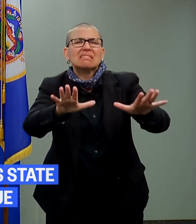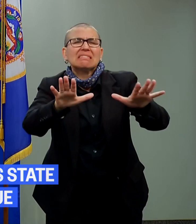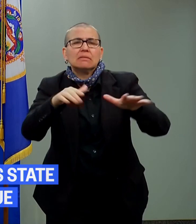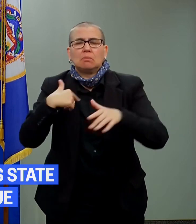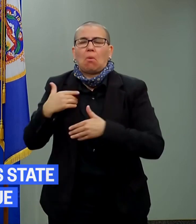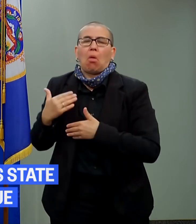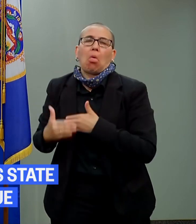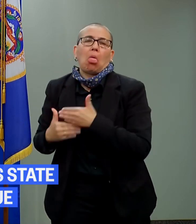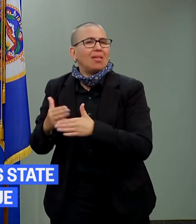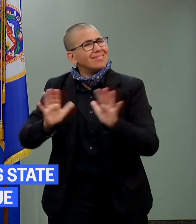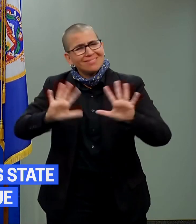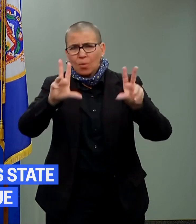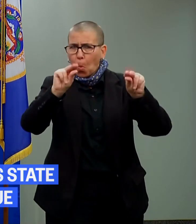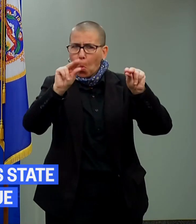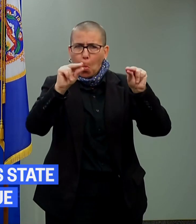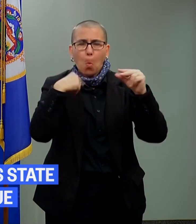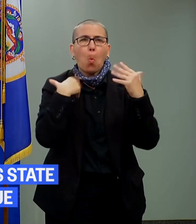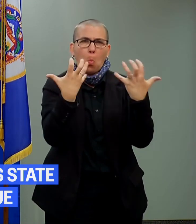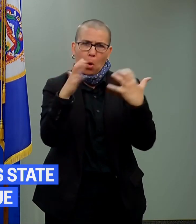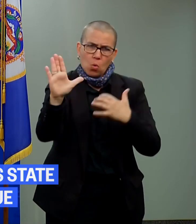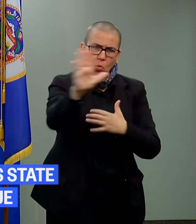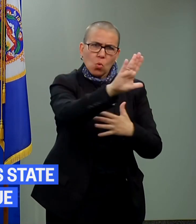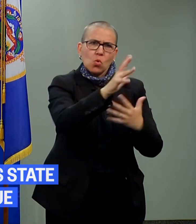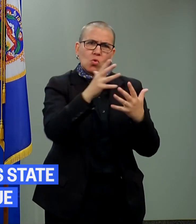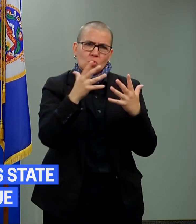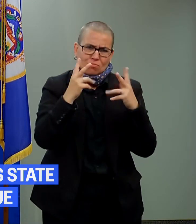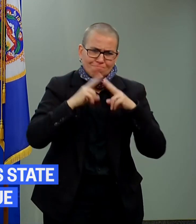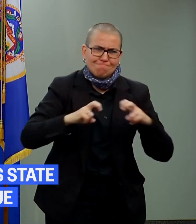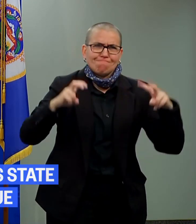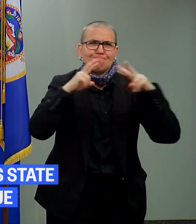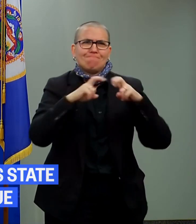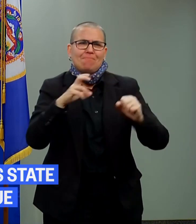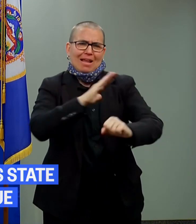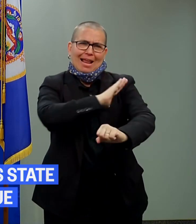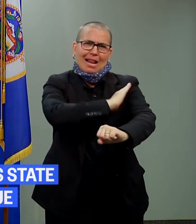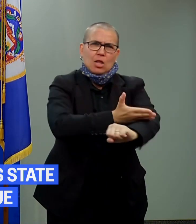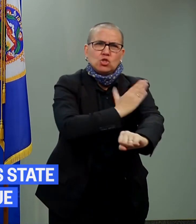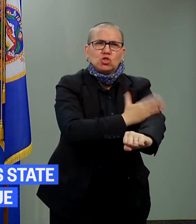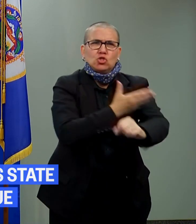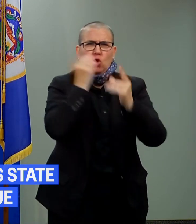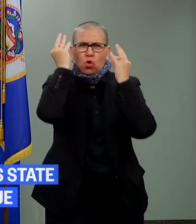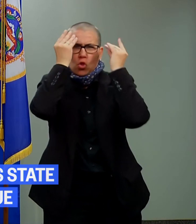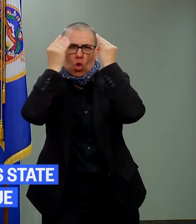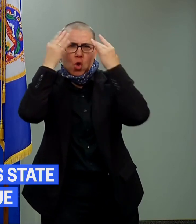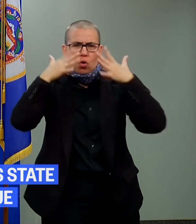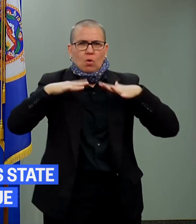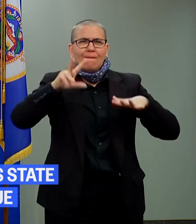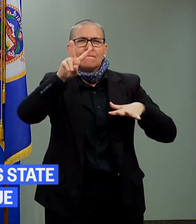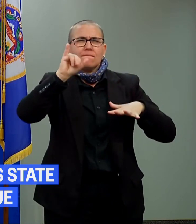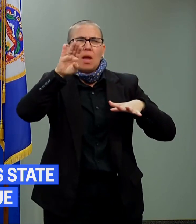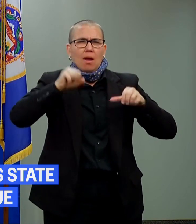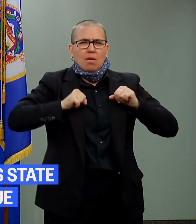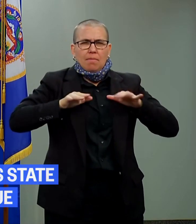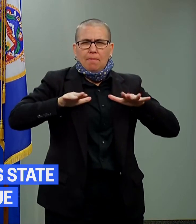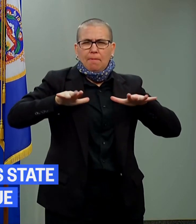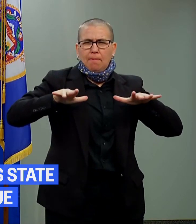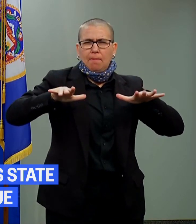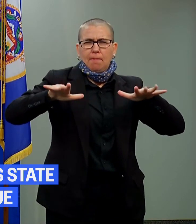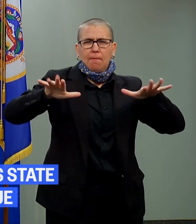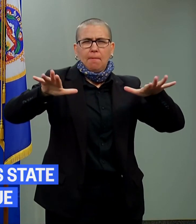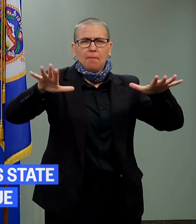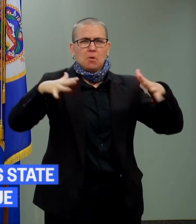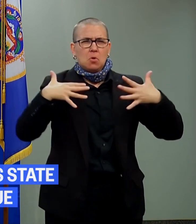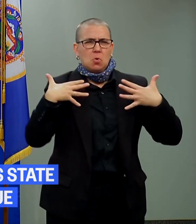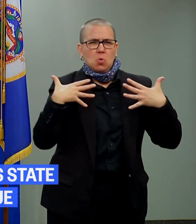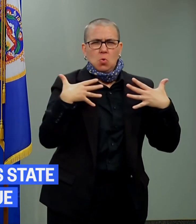that energy which has consumed our country, that energy which is a nuclear energy that could either destroy